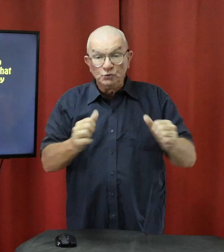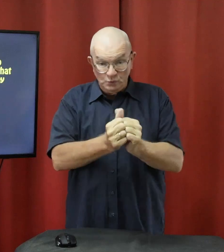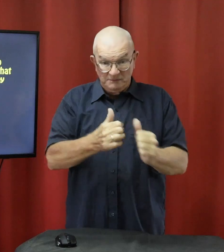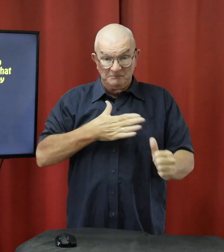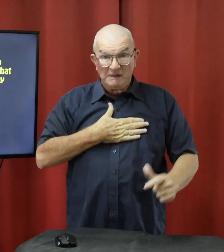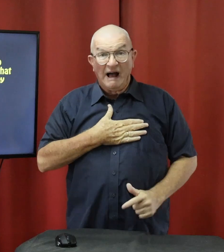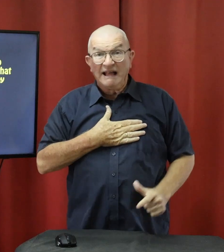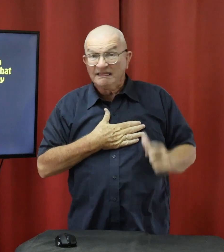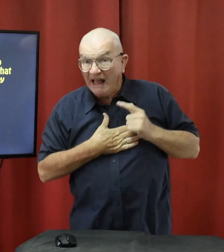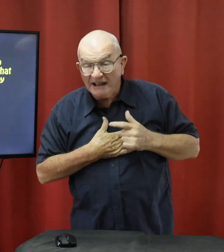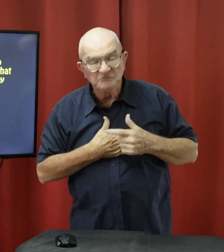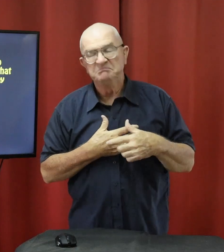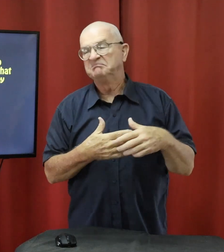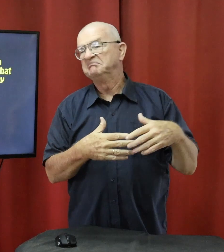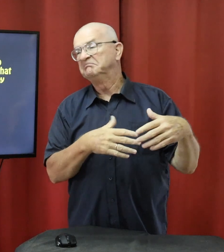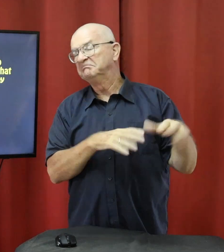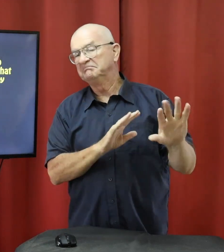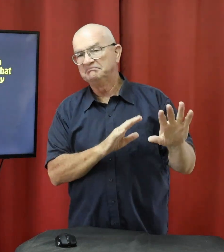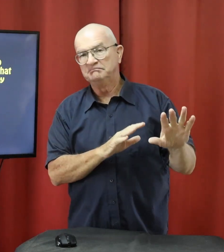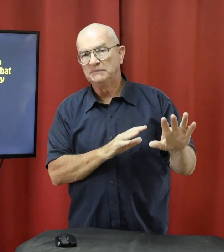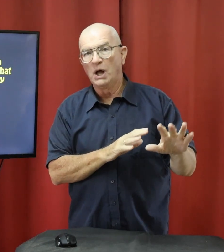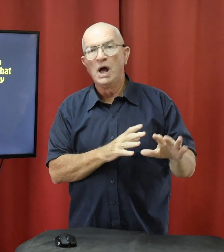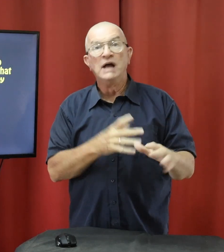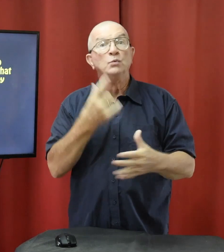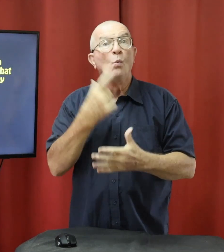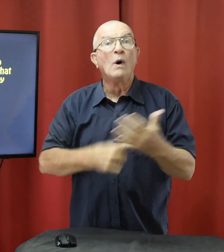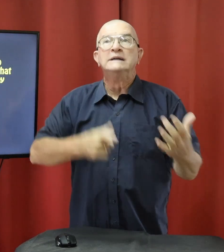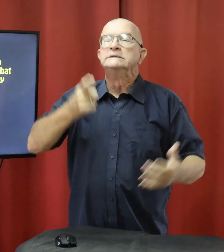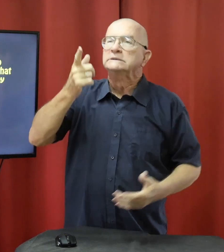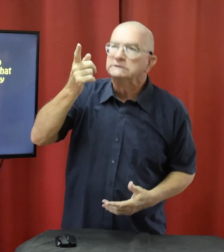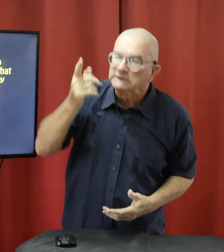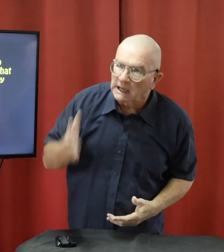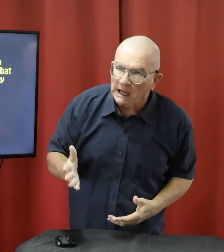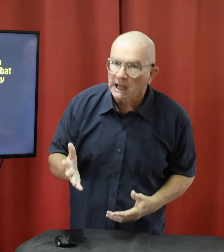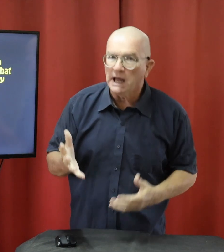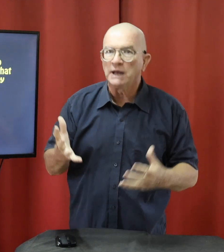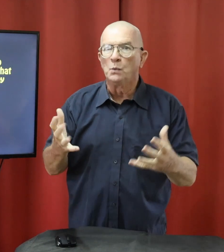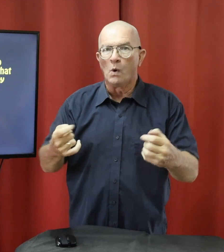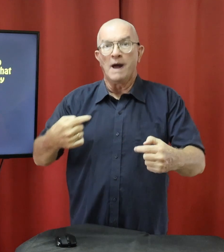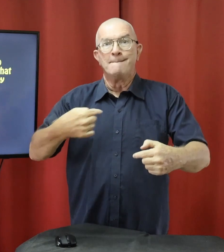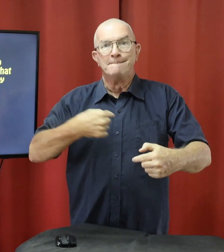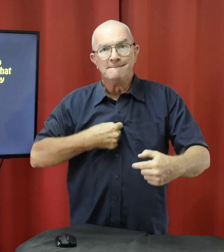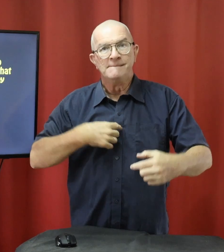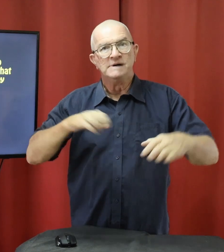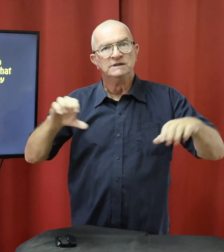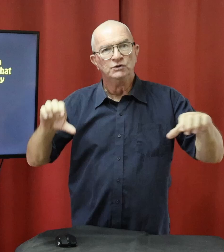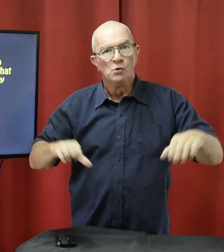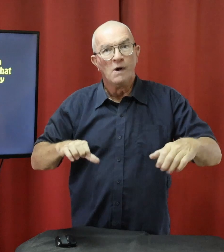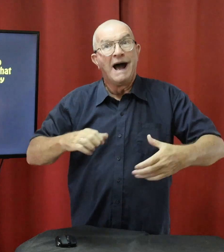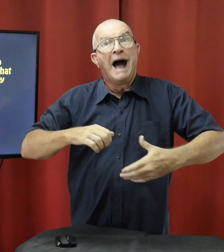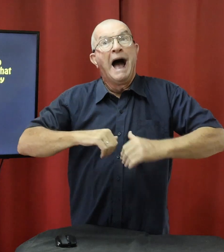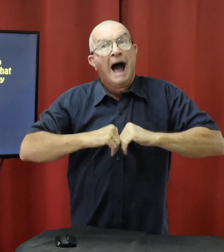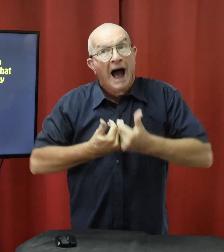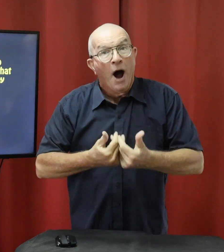what I want to do, my life, we don't care. It's what God wants,